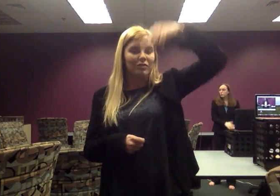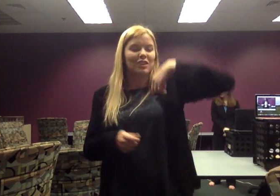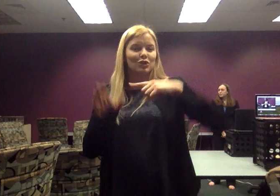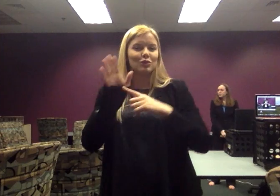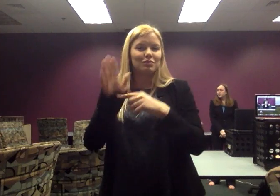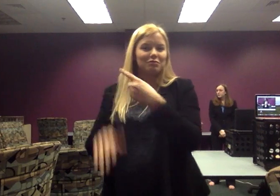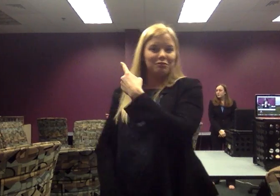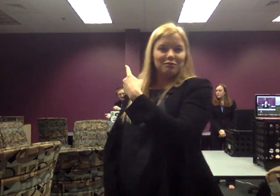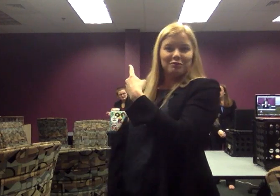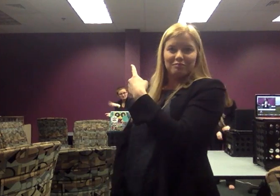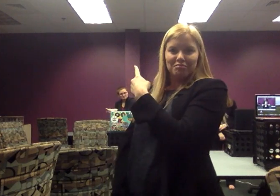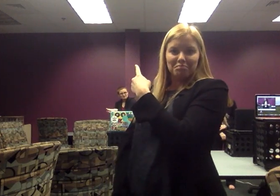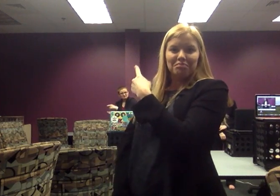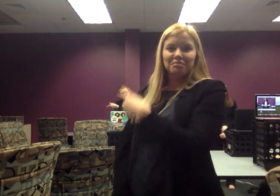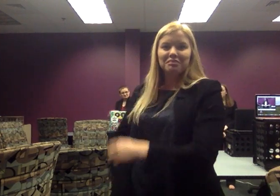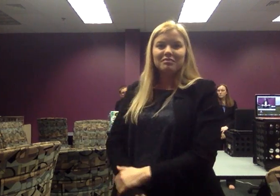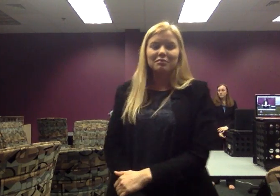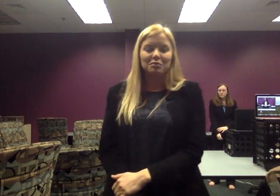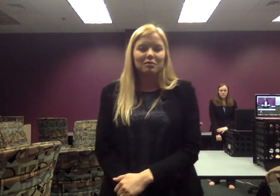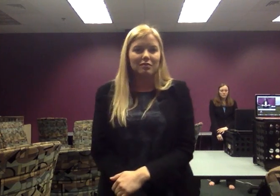This is a really good one.